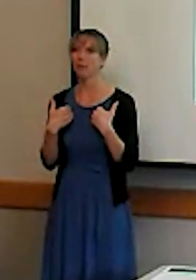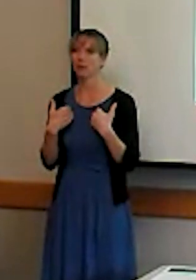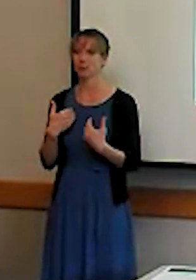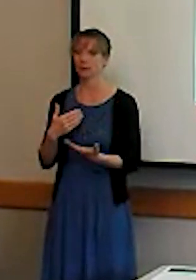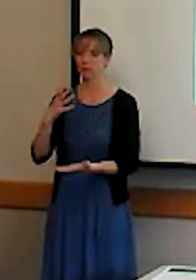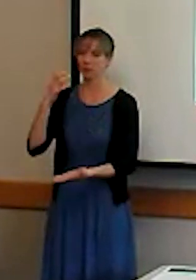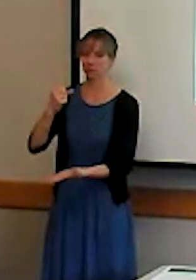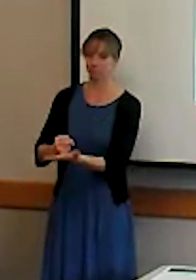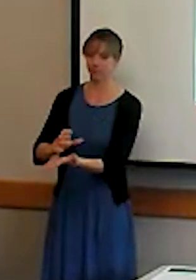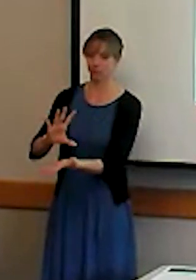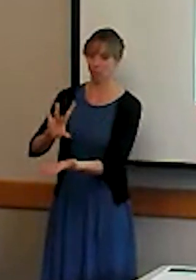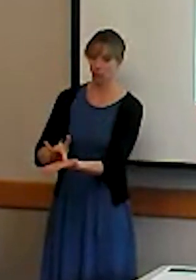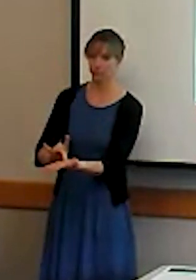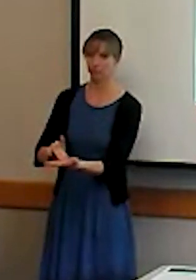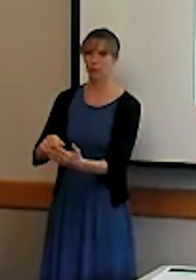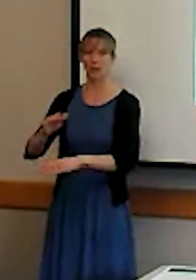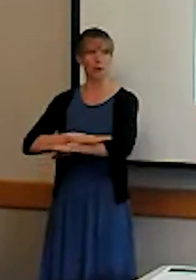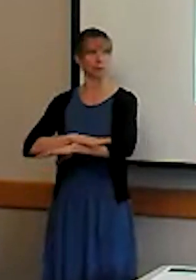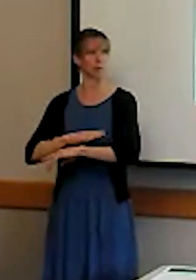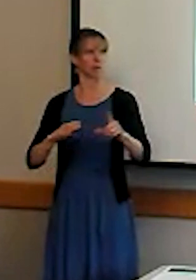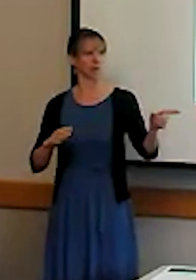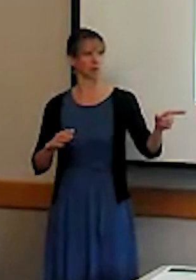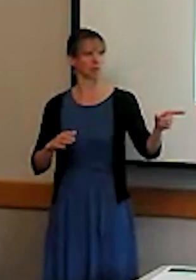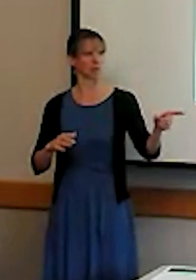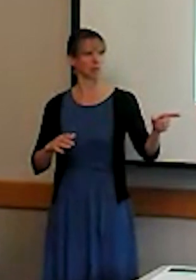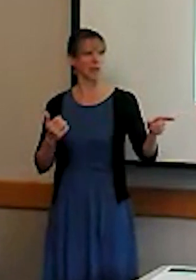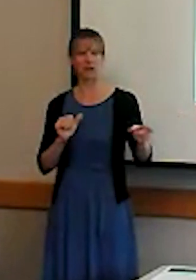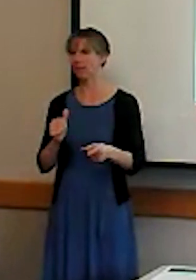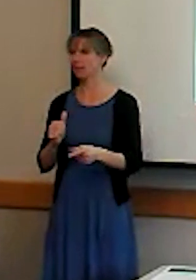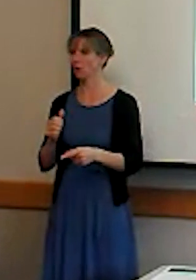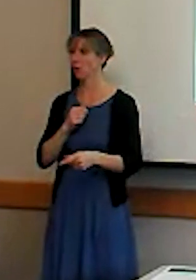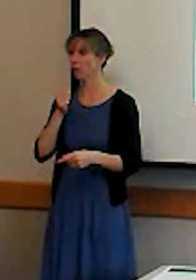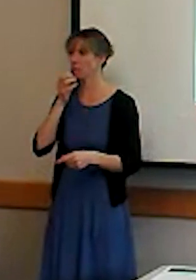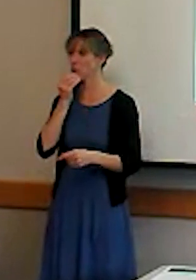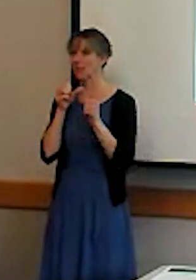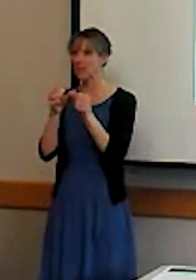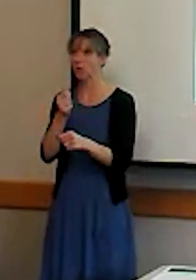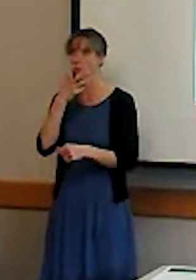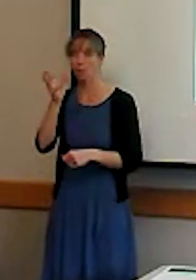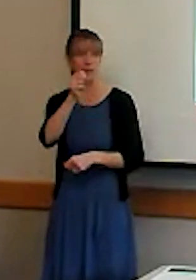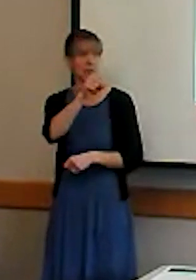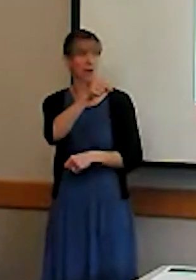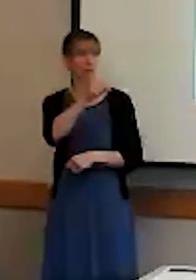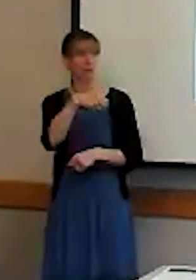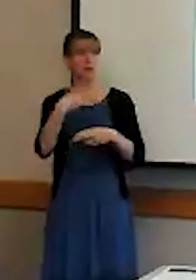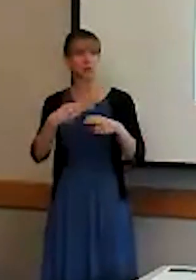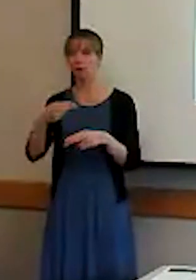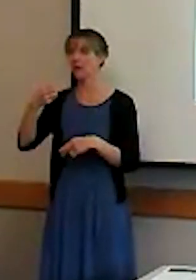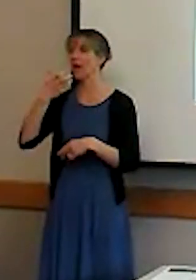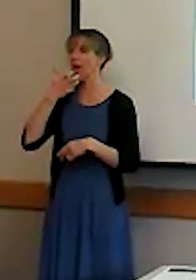so they can suction to the table. Are there any that keep your food warm though? Yeah, so we have one that's called, like, it's a